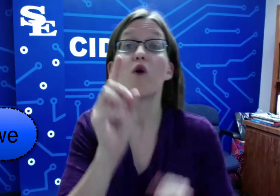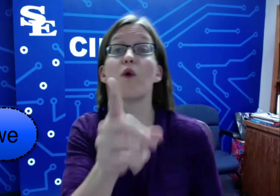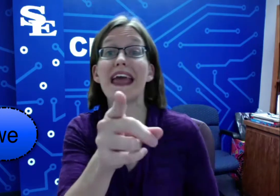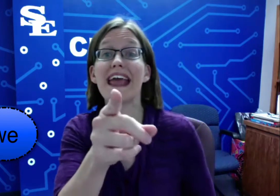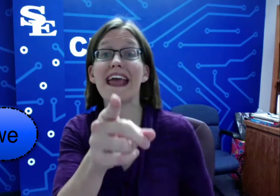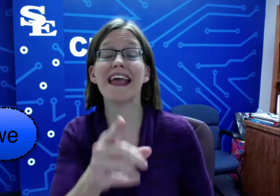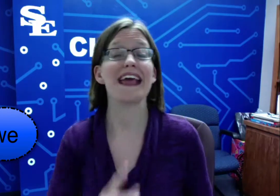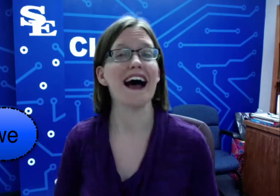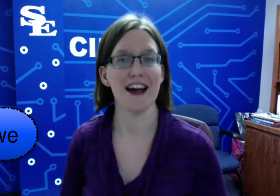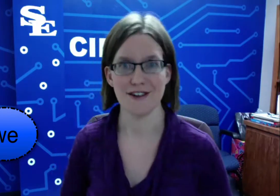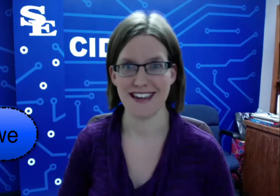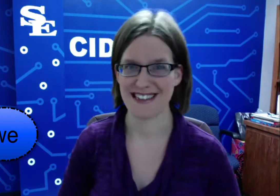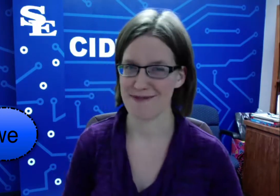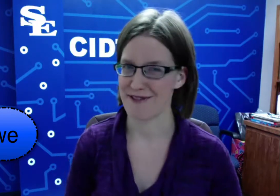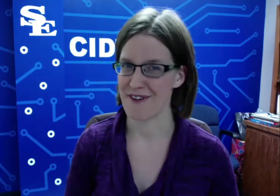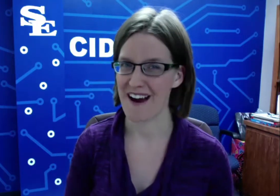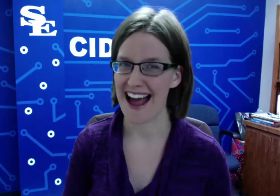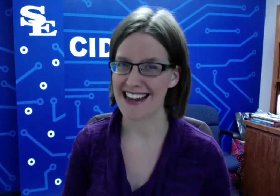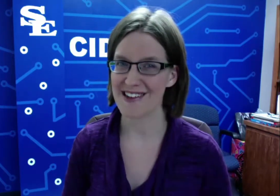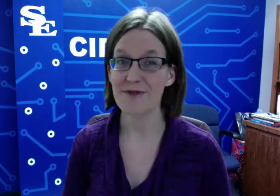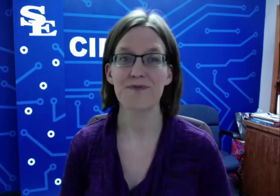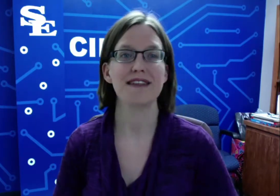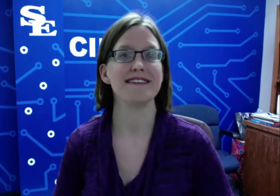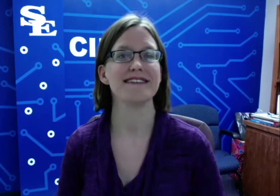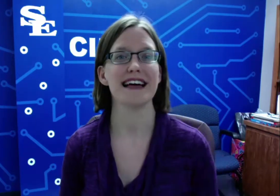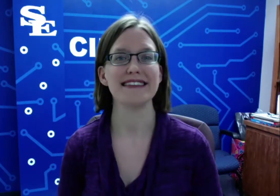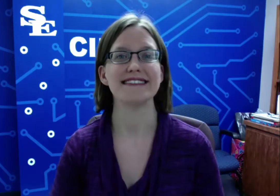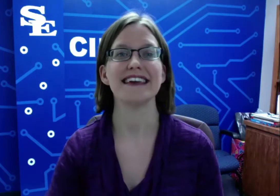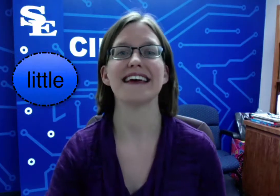We. Are you getting them before I do? Let's see.